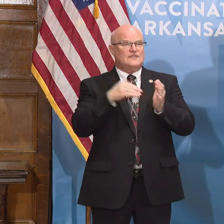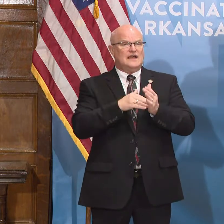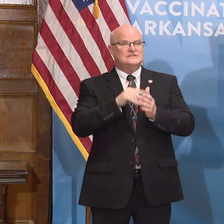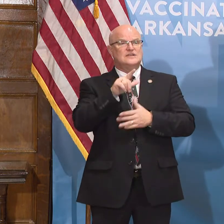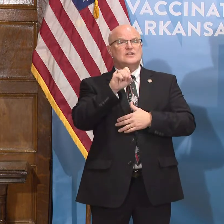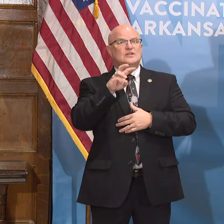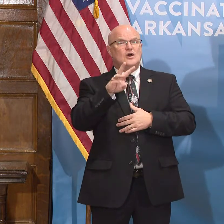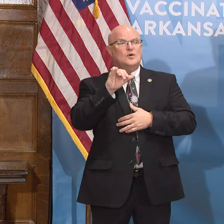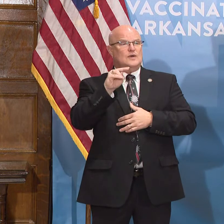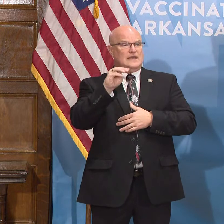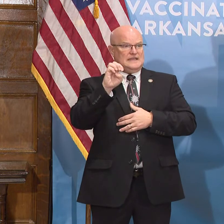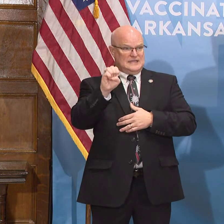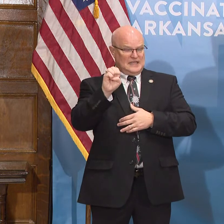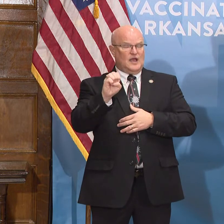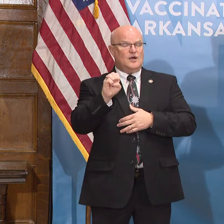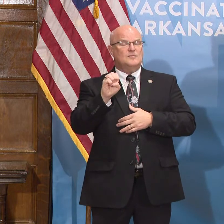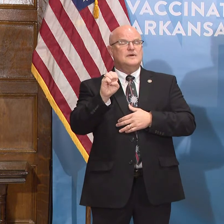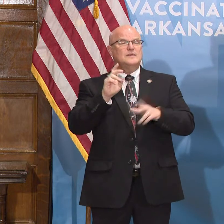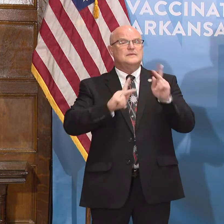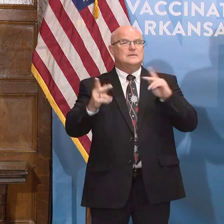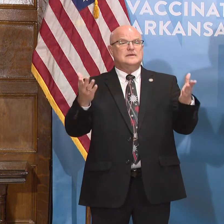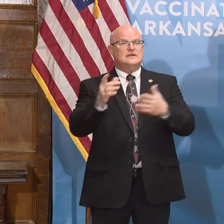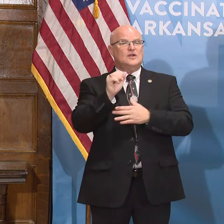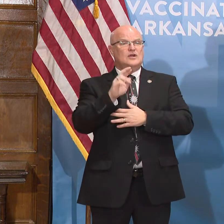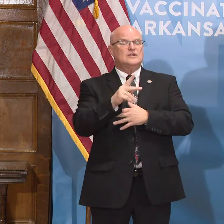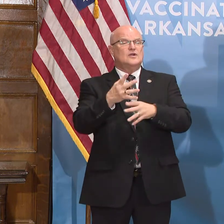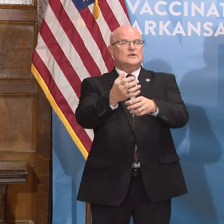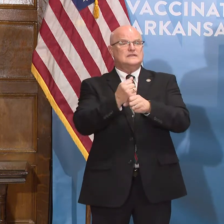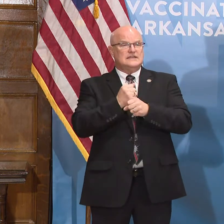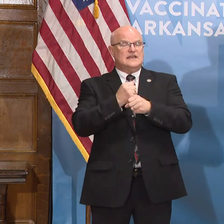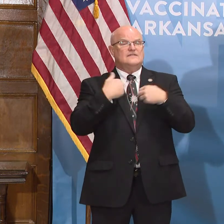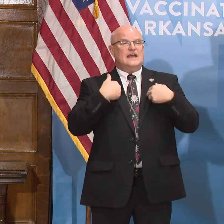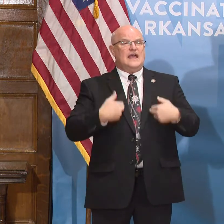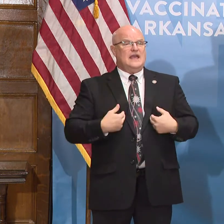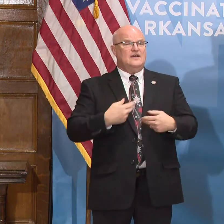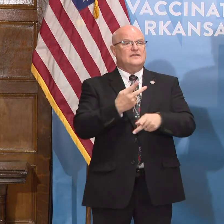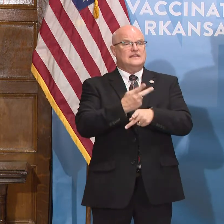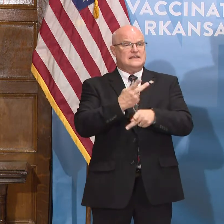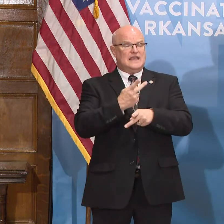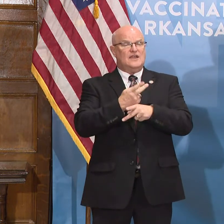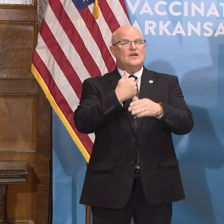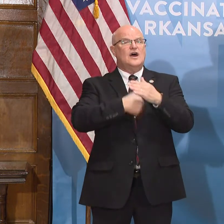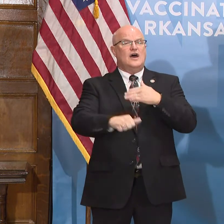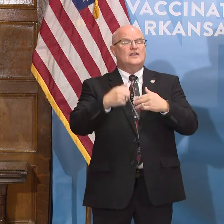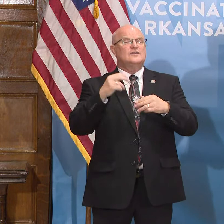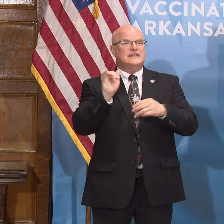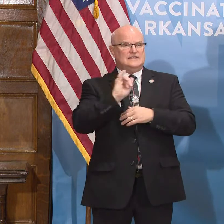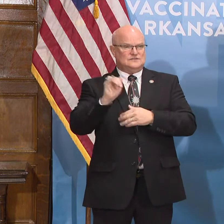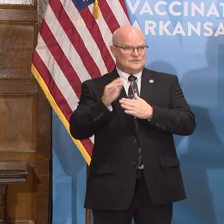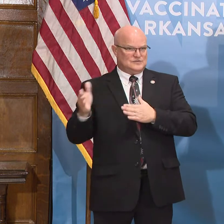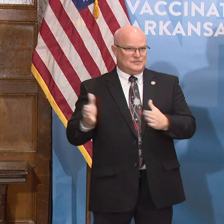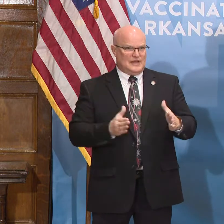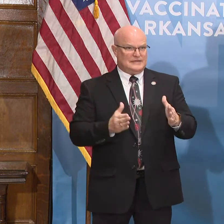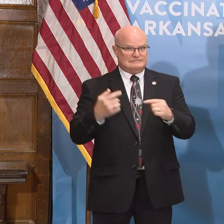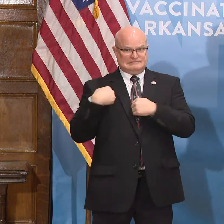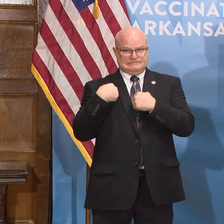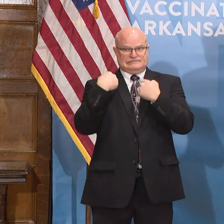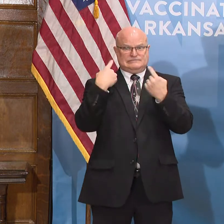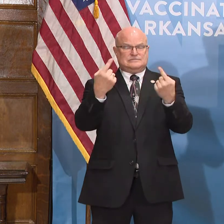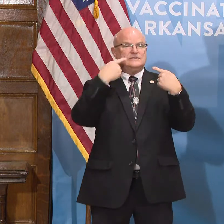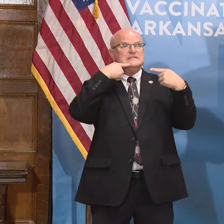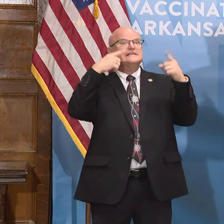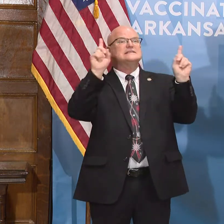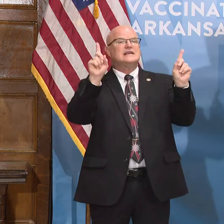continue to receive health care under our qualified health insurance plans that have been very successful in Arkansas